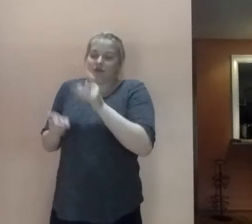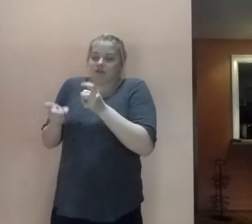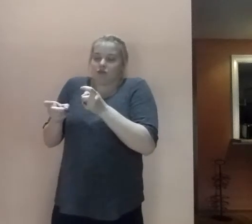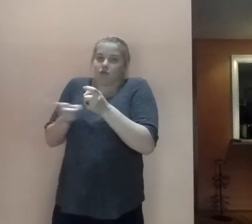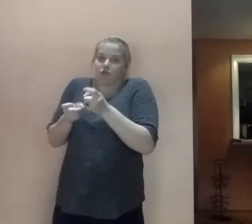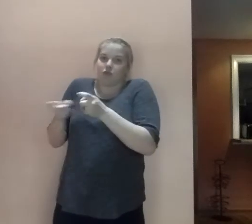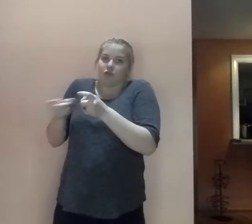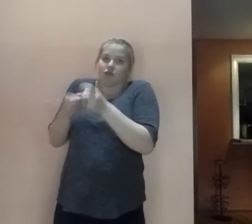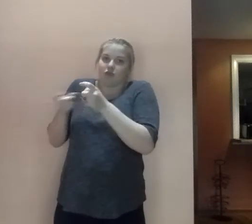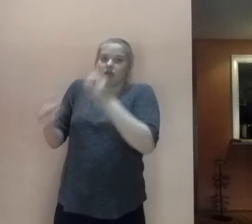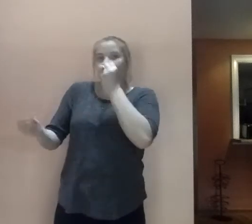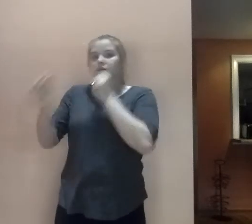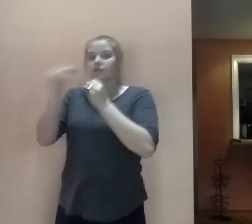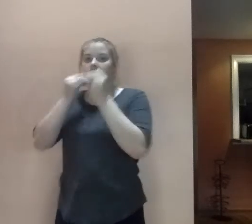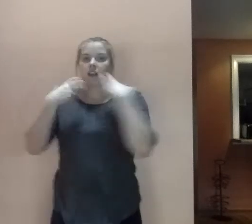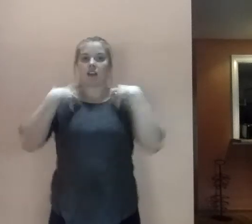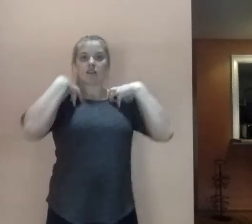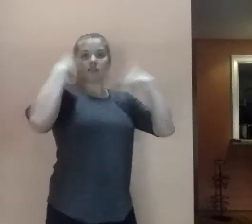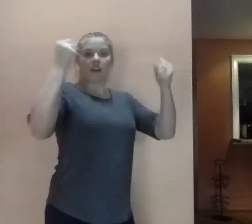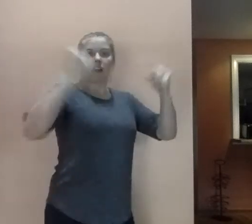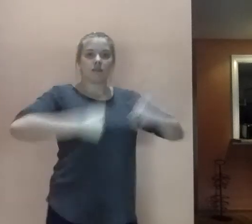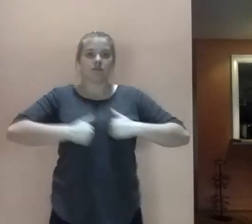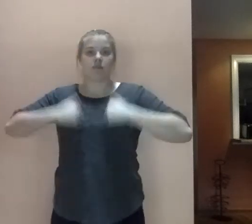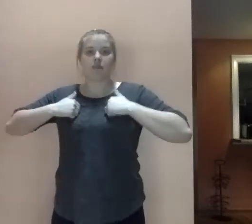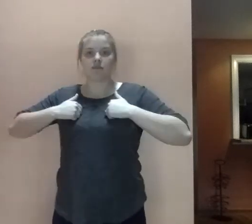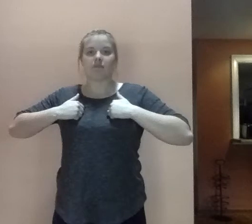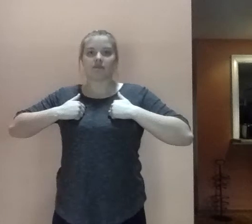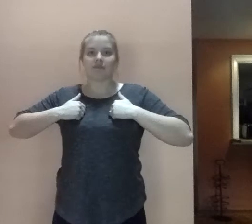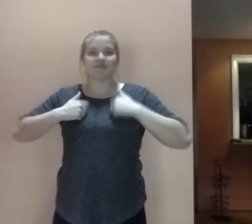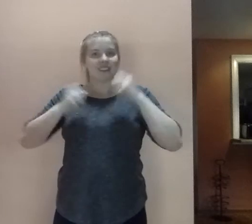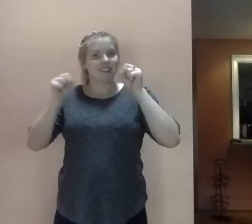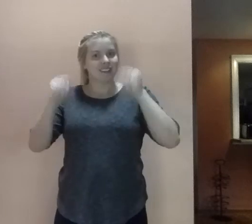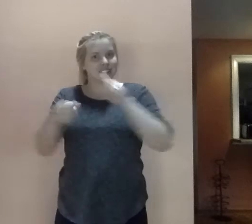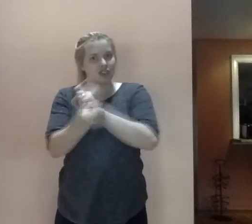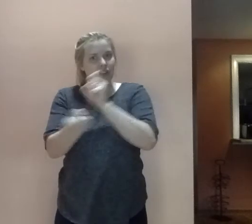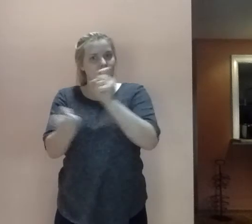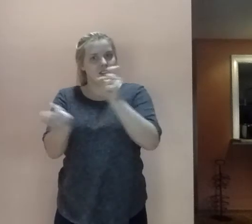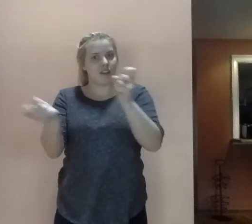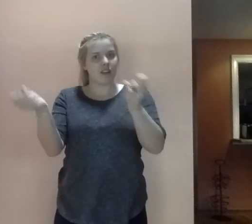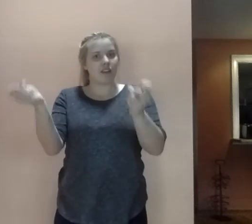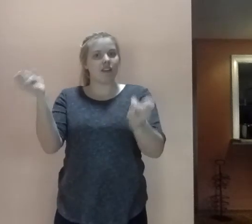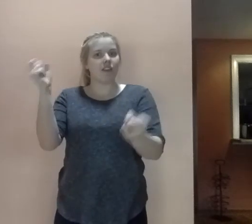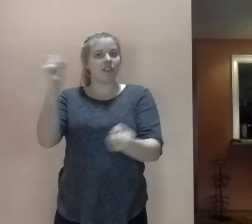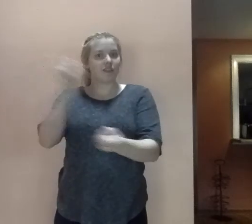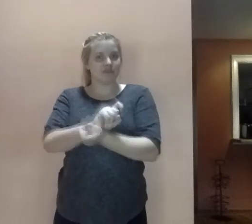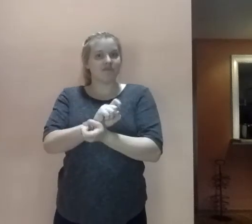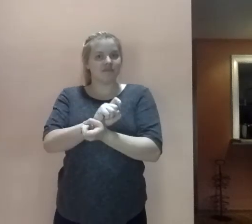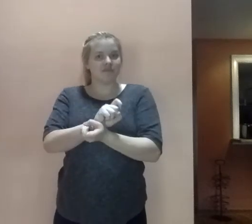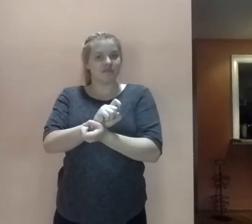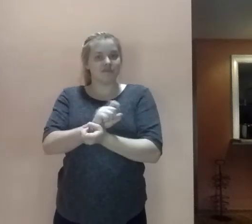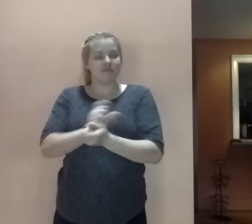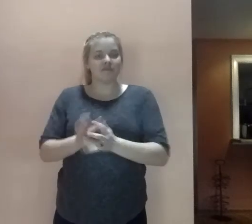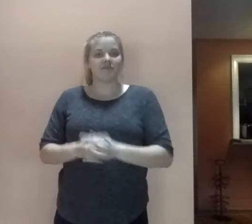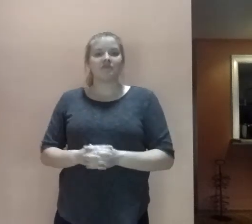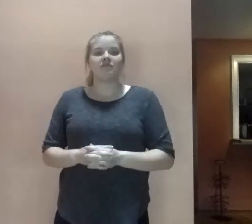factors, the dietary factors, the lifestyle factors. So we can actually change the expression of genes tumor-suppressing genes, tumor-activating genes,